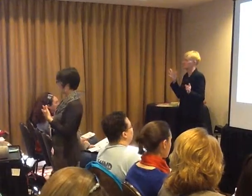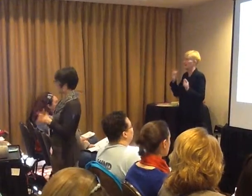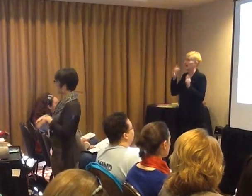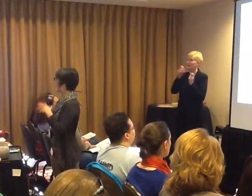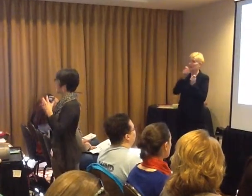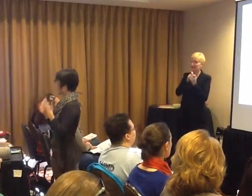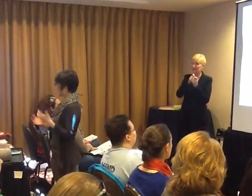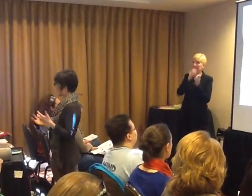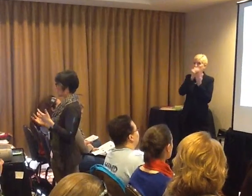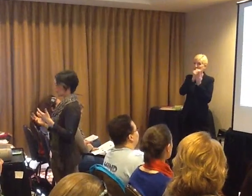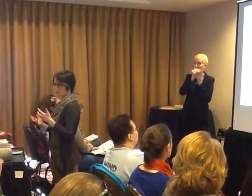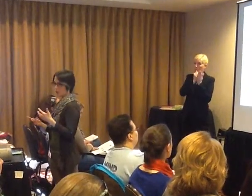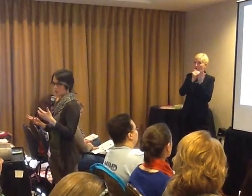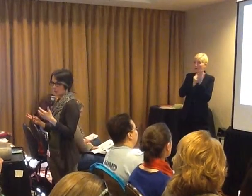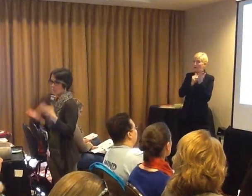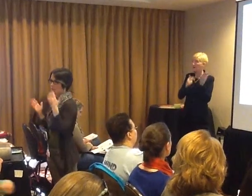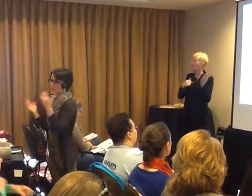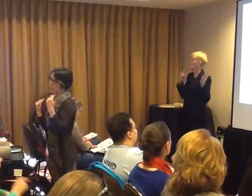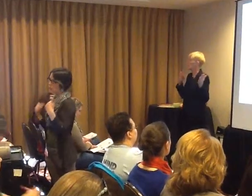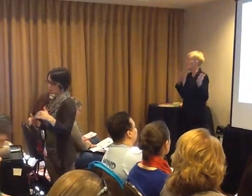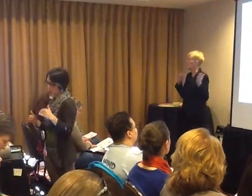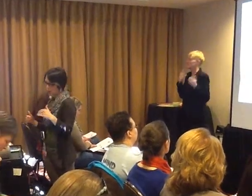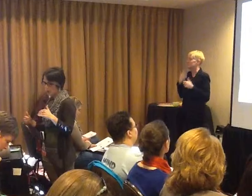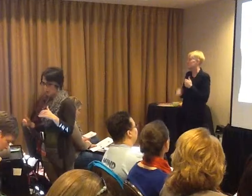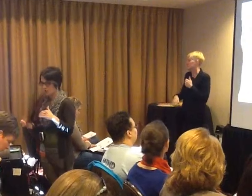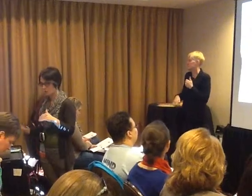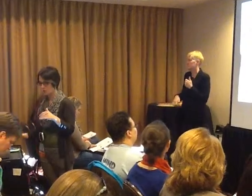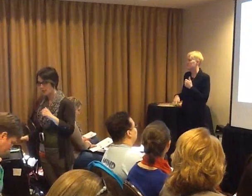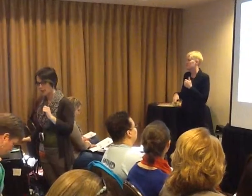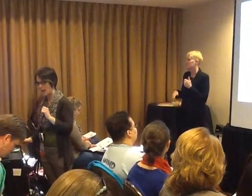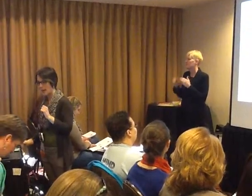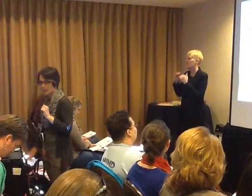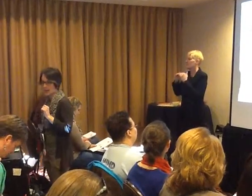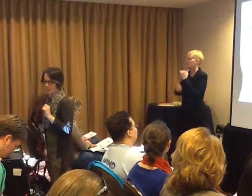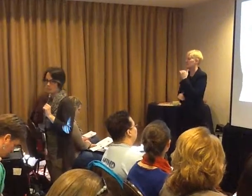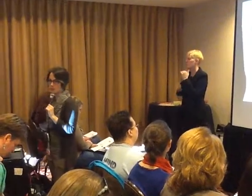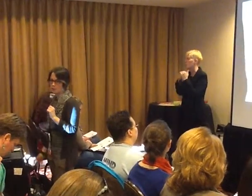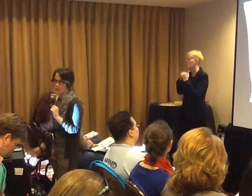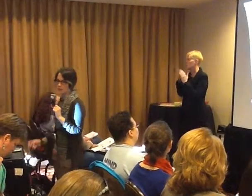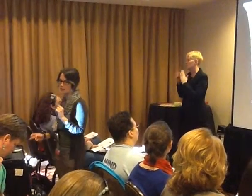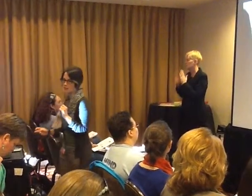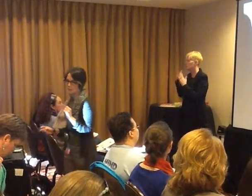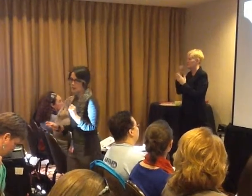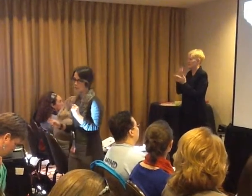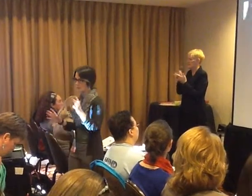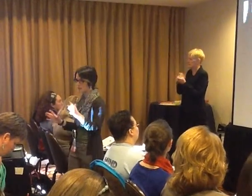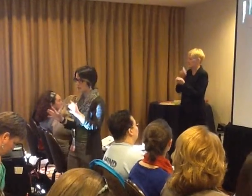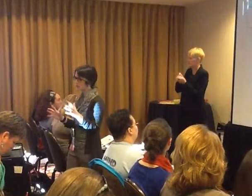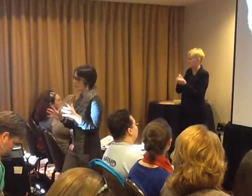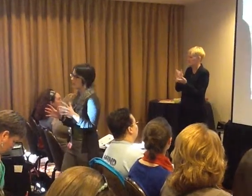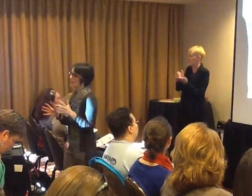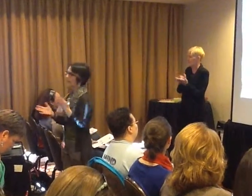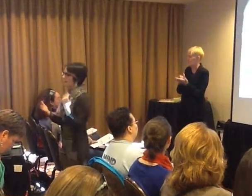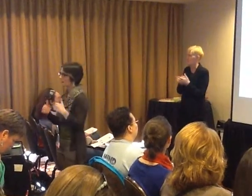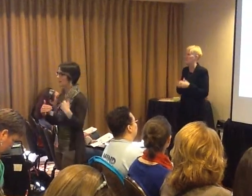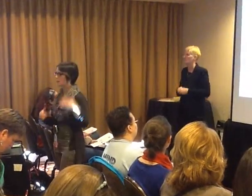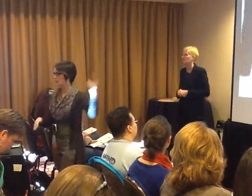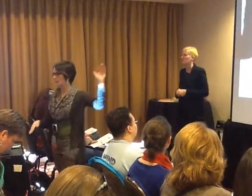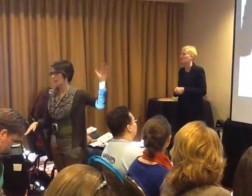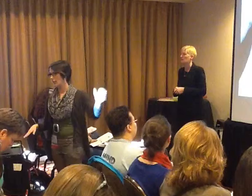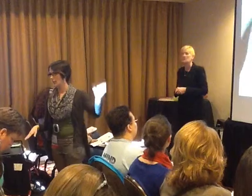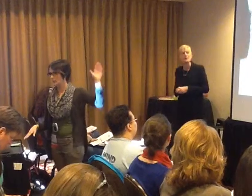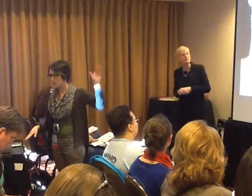were given, that was very difficult for them. They scored below hearing students on that performance piece of it. And